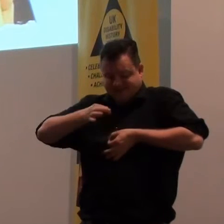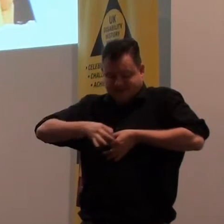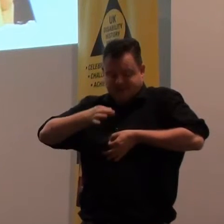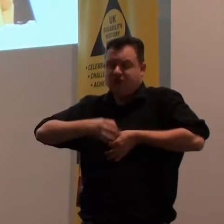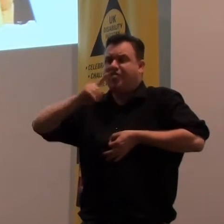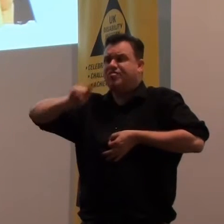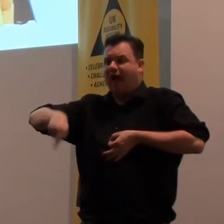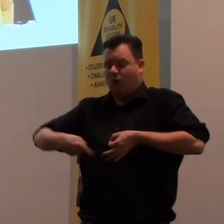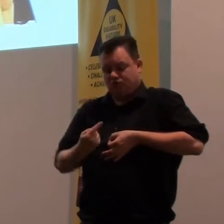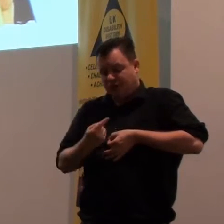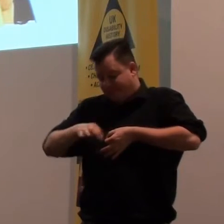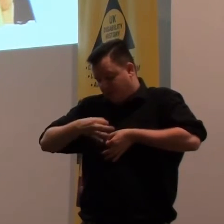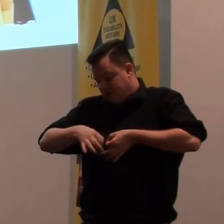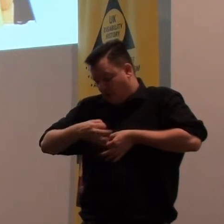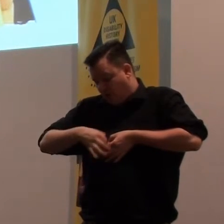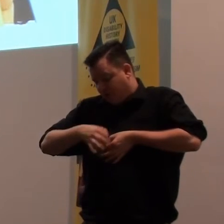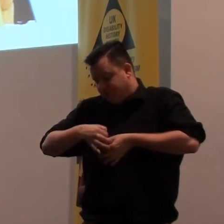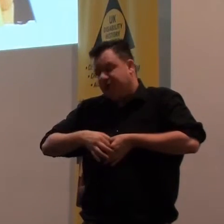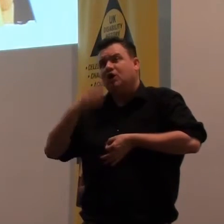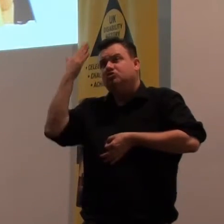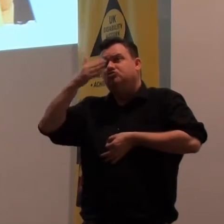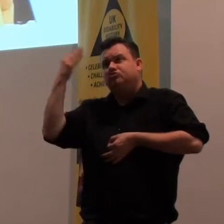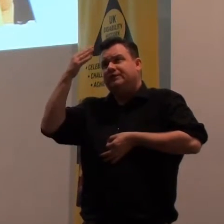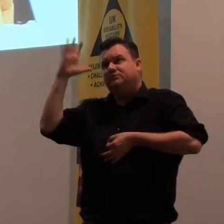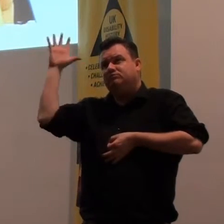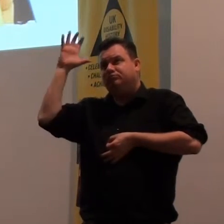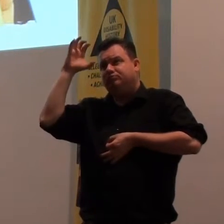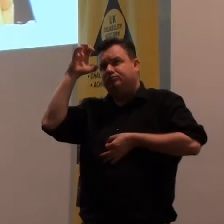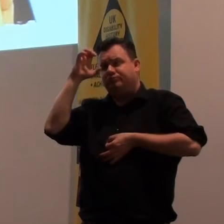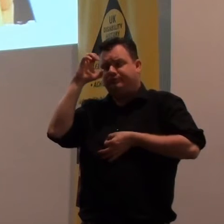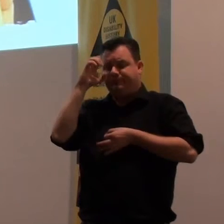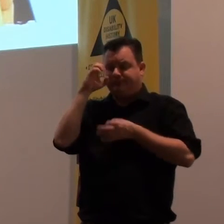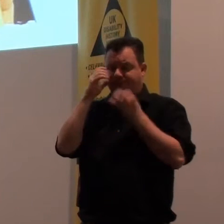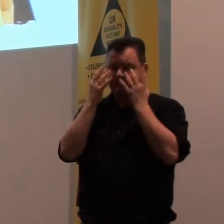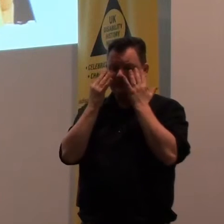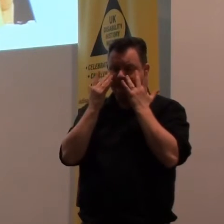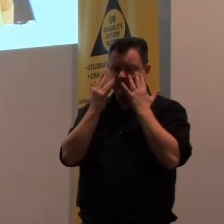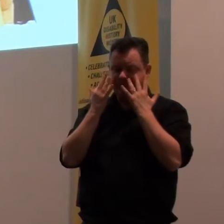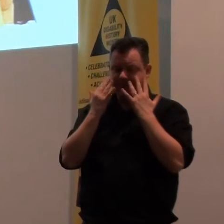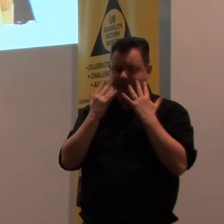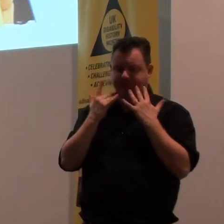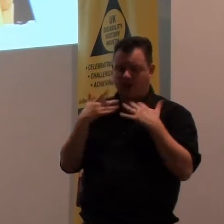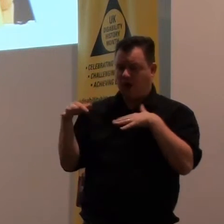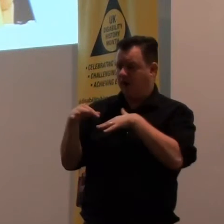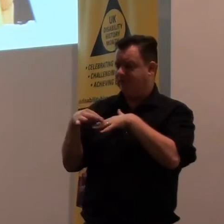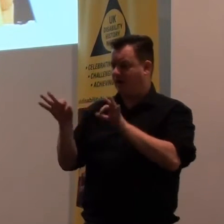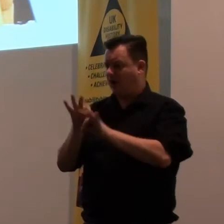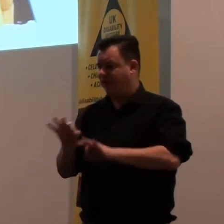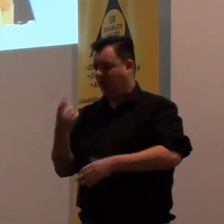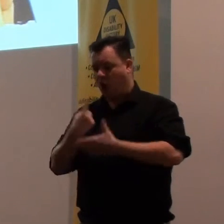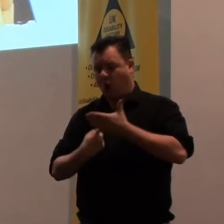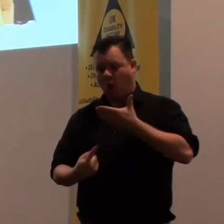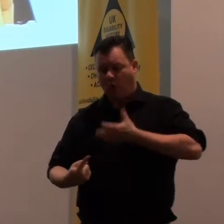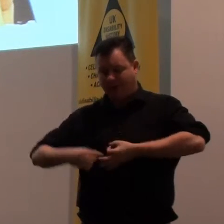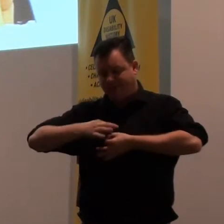1,000 buttonholes while dreams faded into tears. No husband, only buttonholes marked